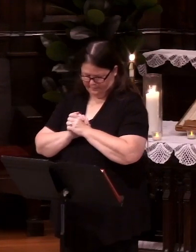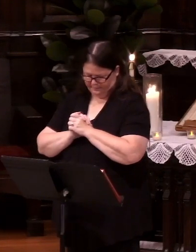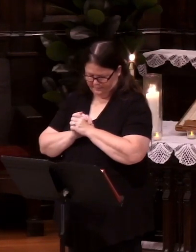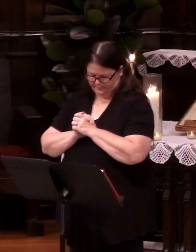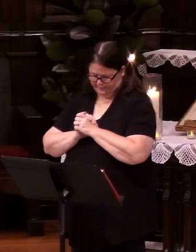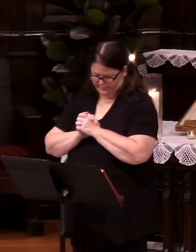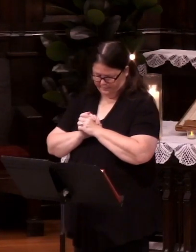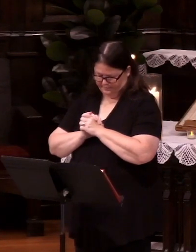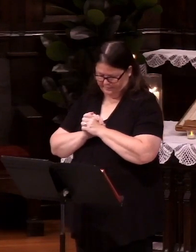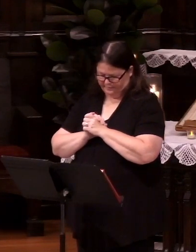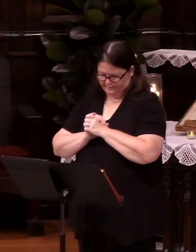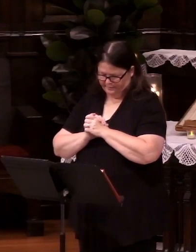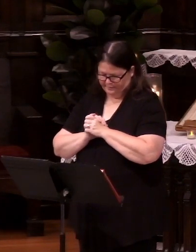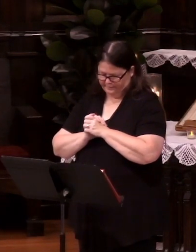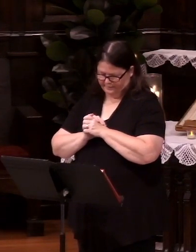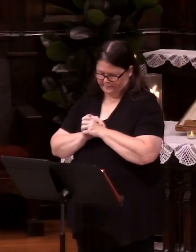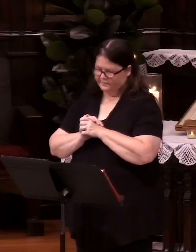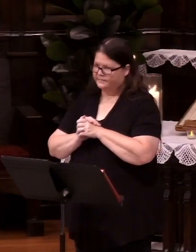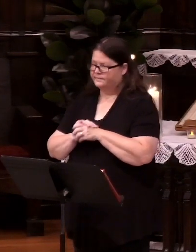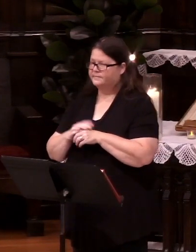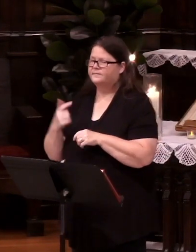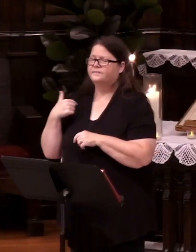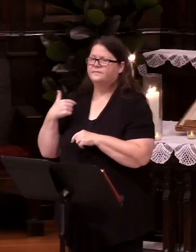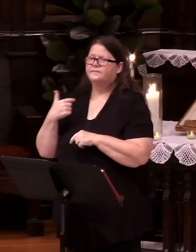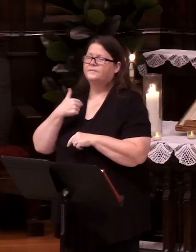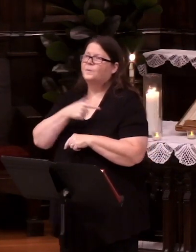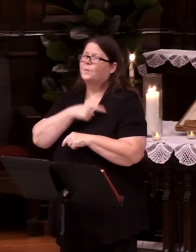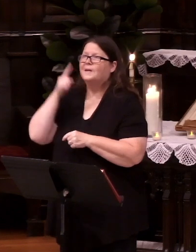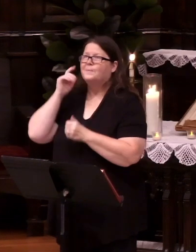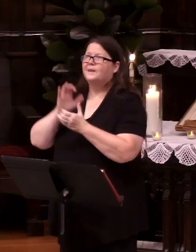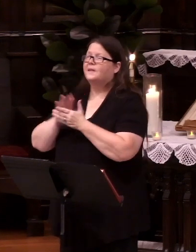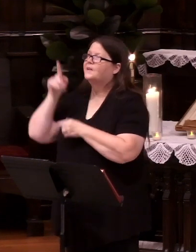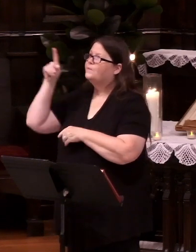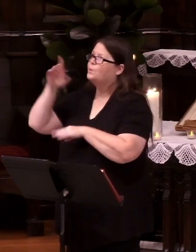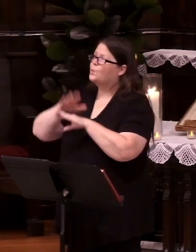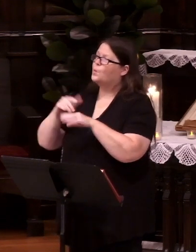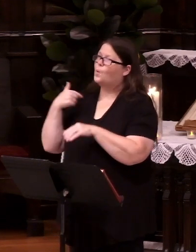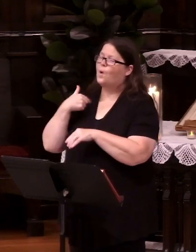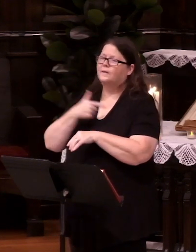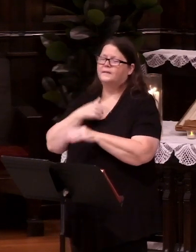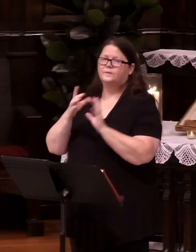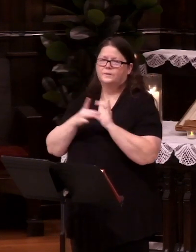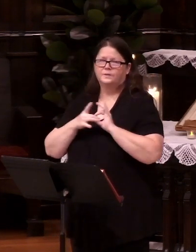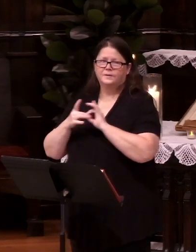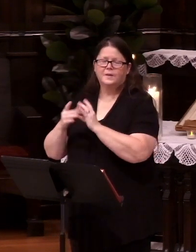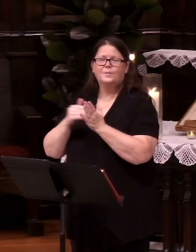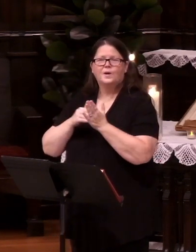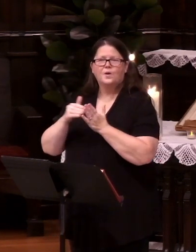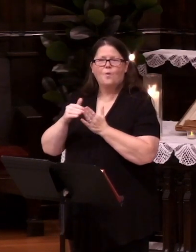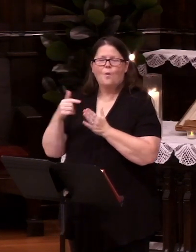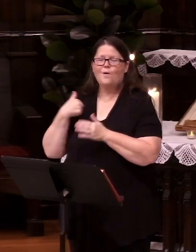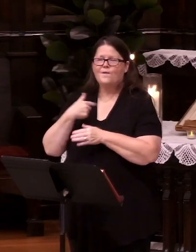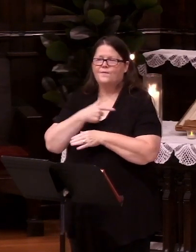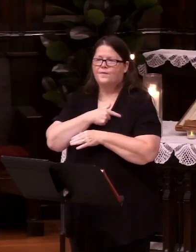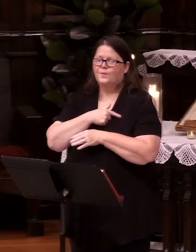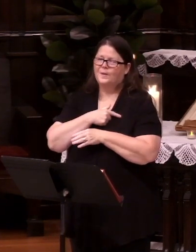God, we believe you have called us to unity, but often we have isolated ourselves from